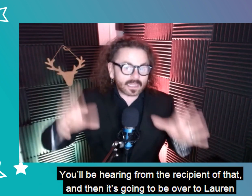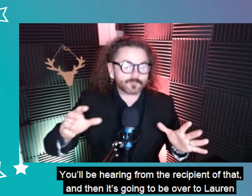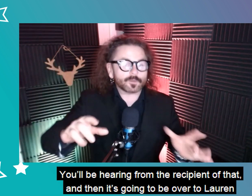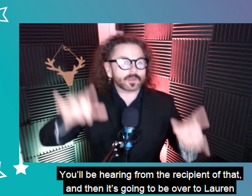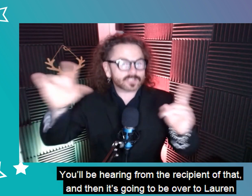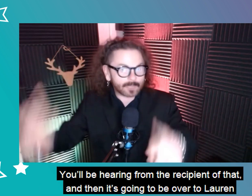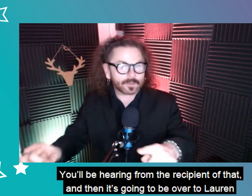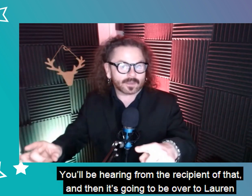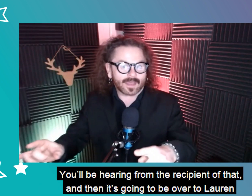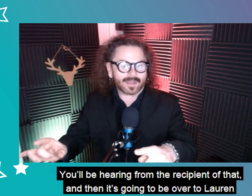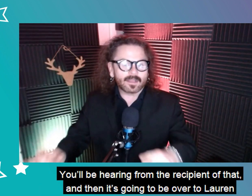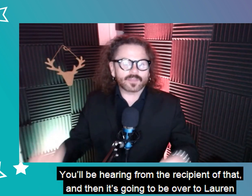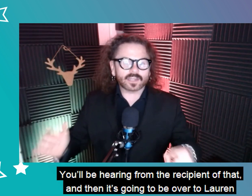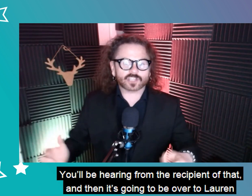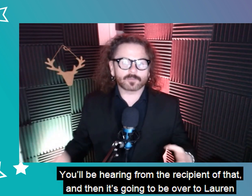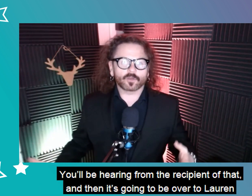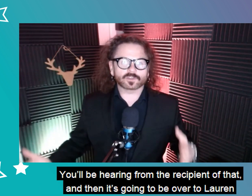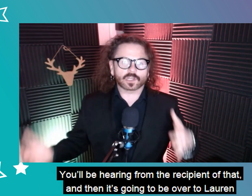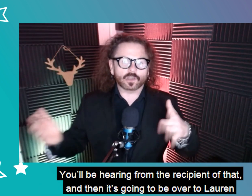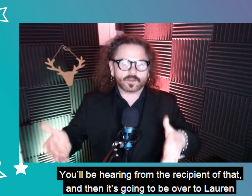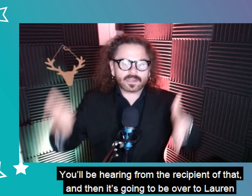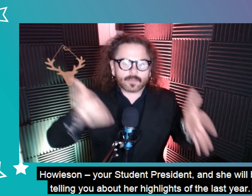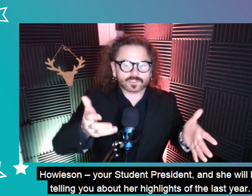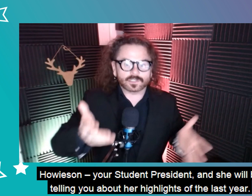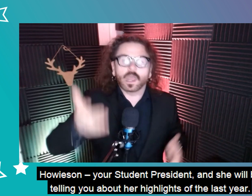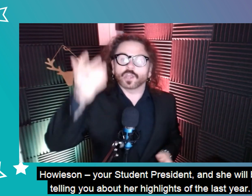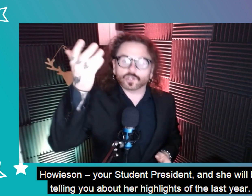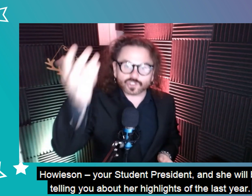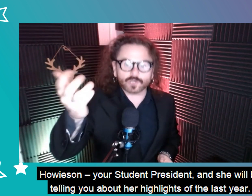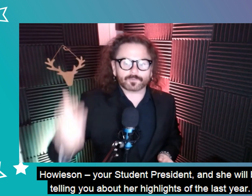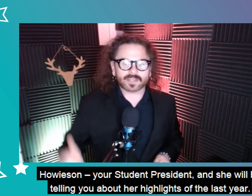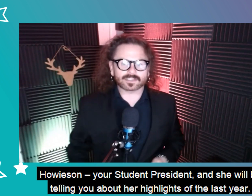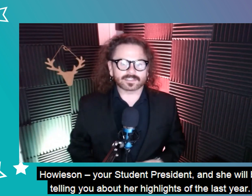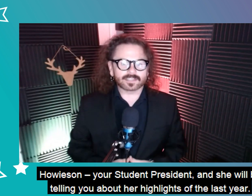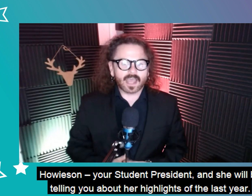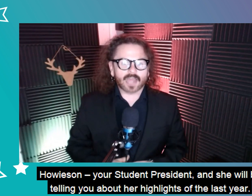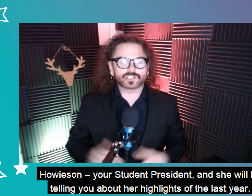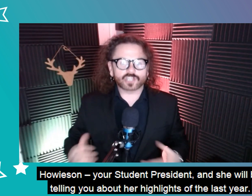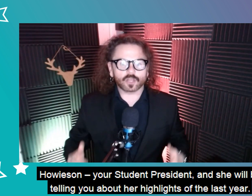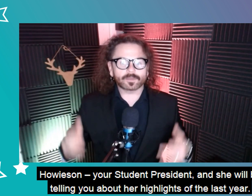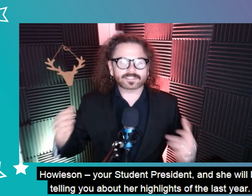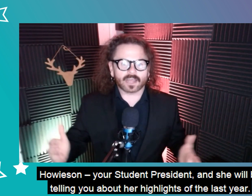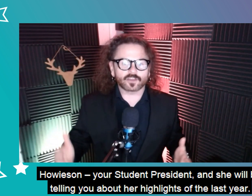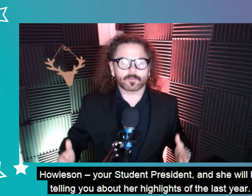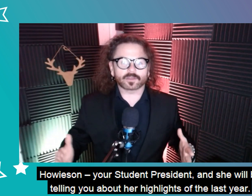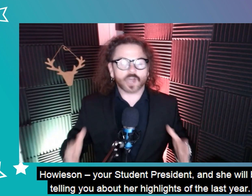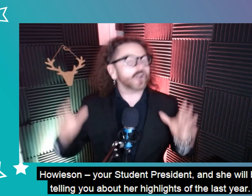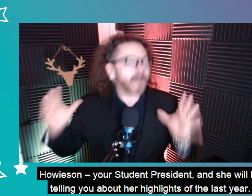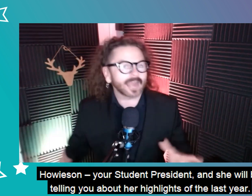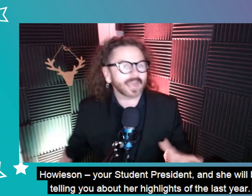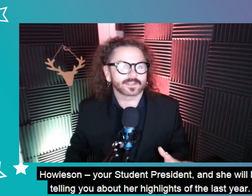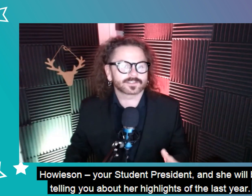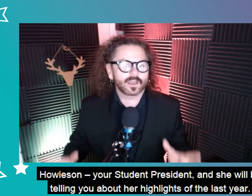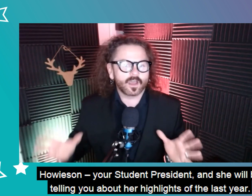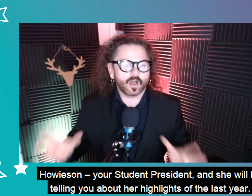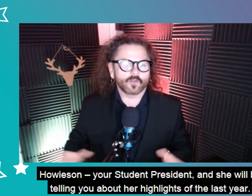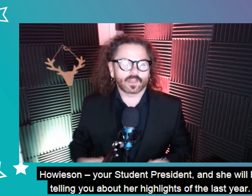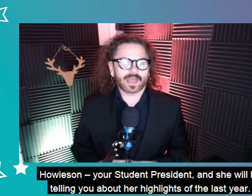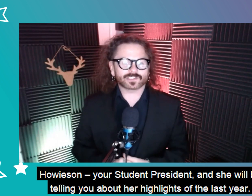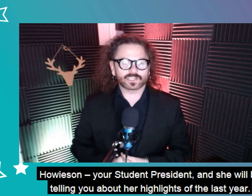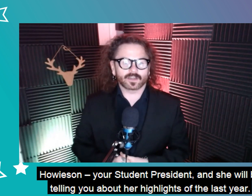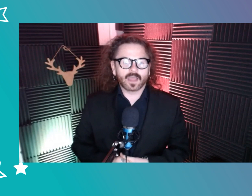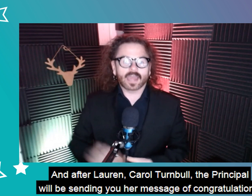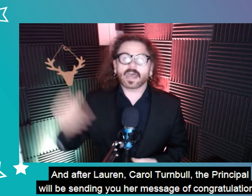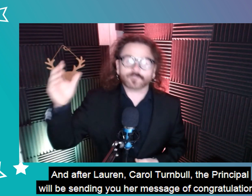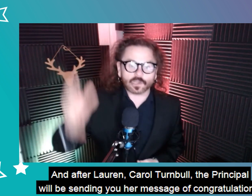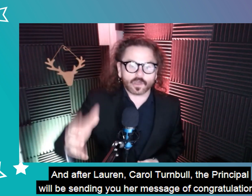You'll be hearing from the recipient of that. Then it's going to be over to Lauren Hibbertson, your student president, and she'll be telling you about her highlights of the